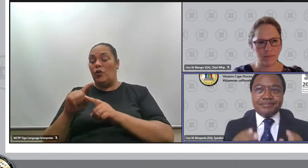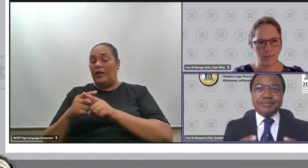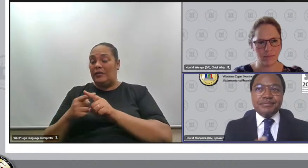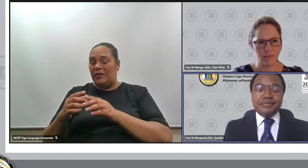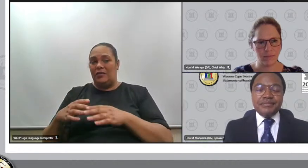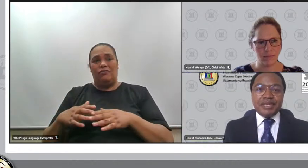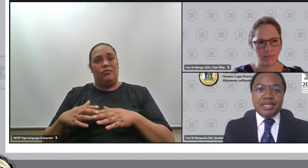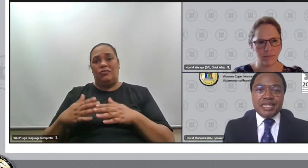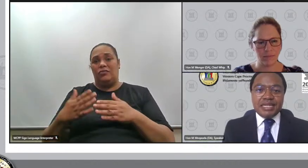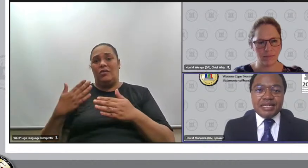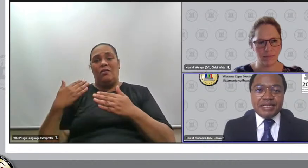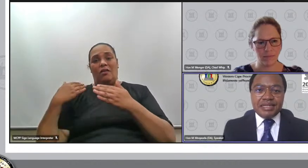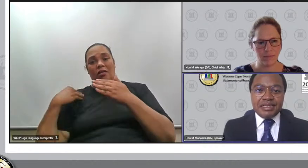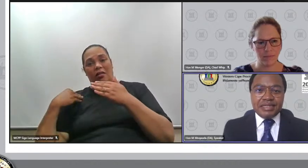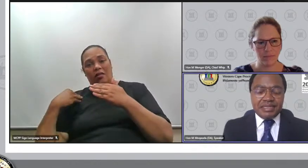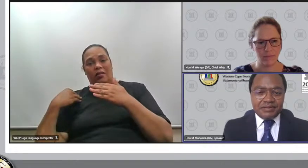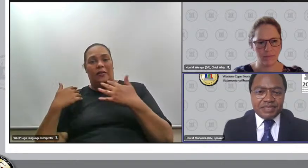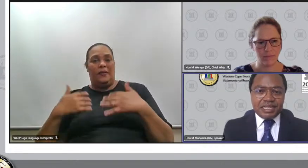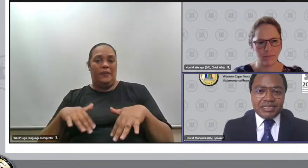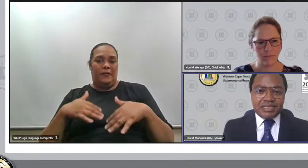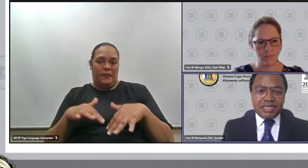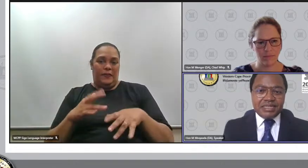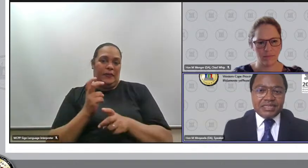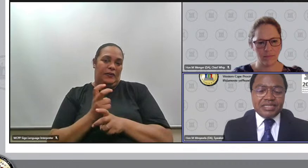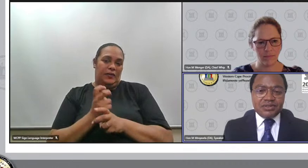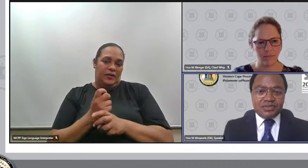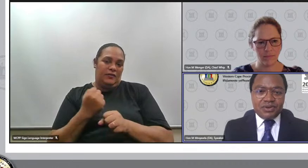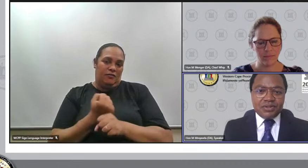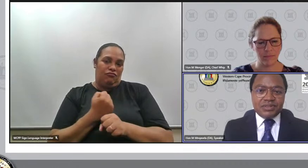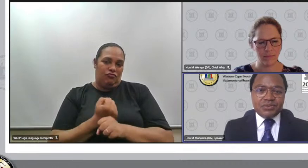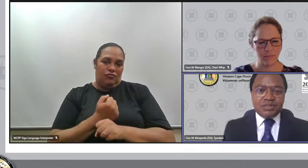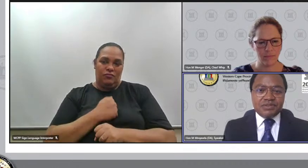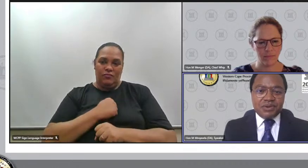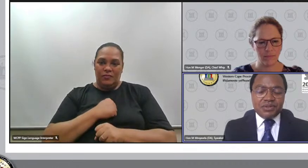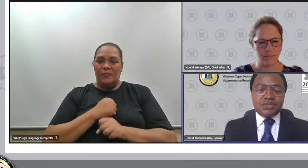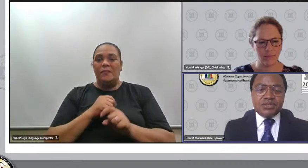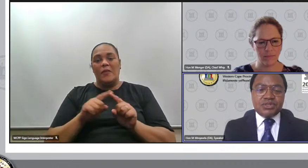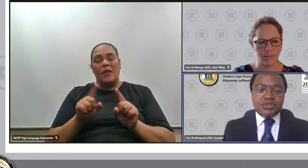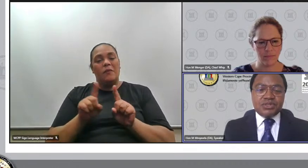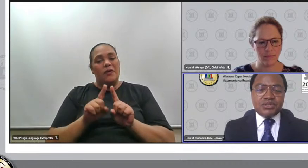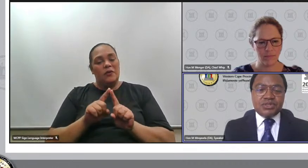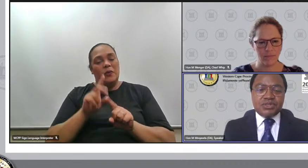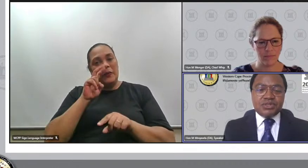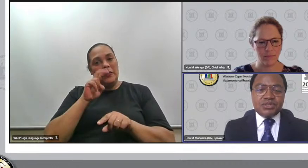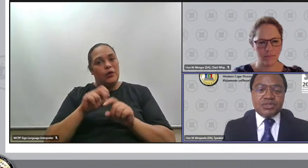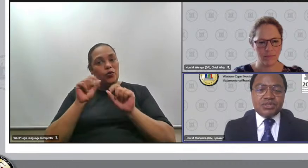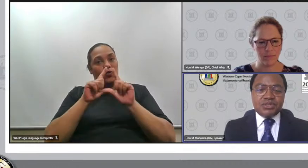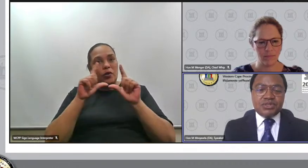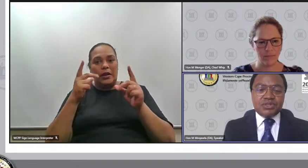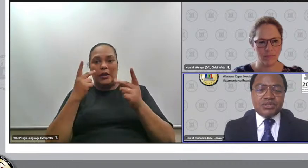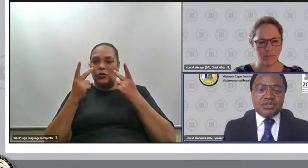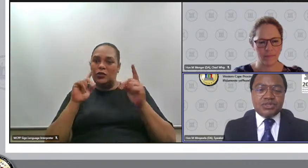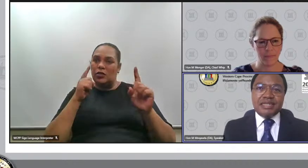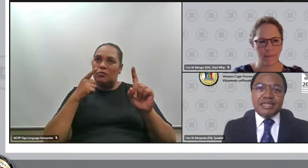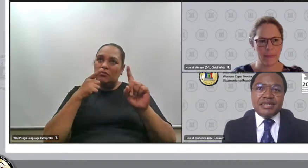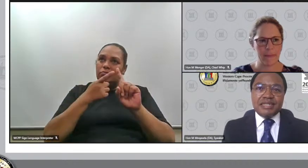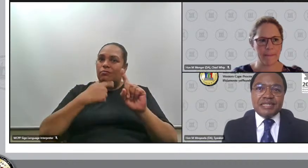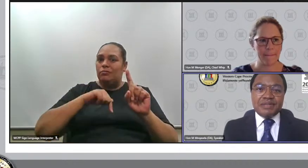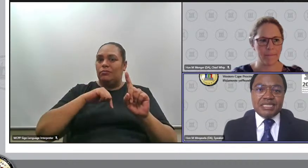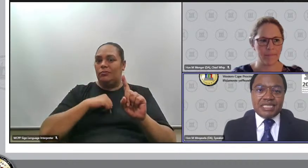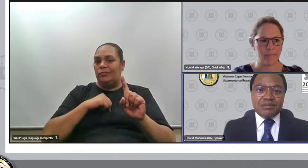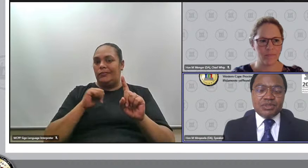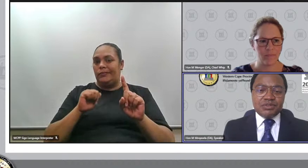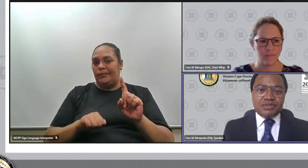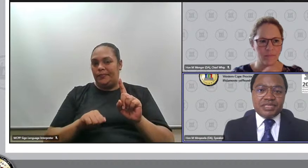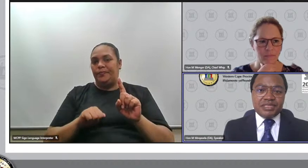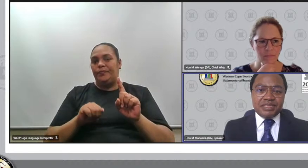quite a difficult task. And of course, we've got to realize our objectives